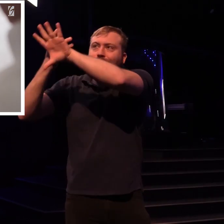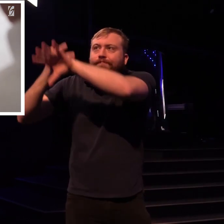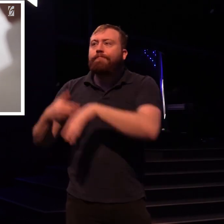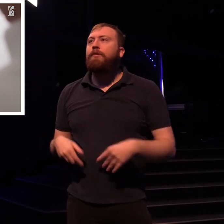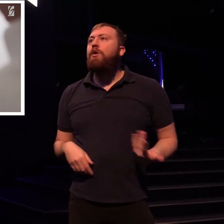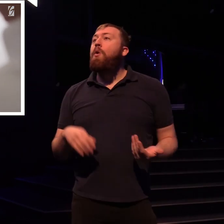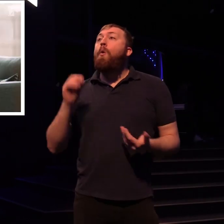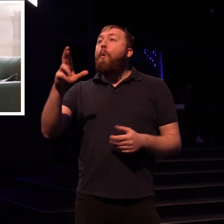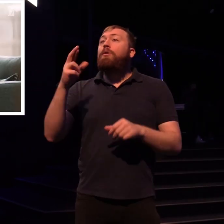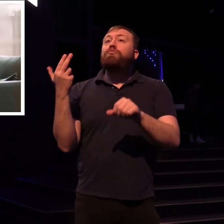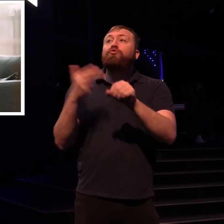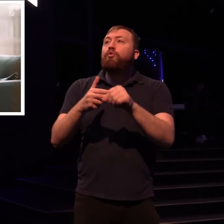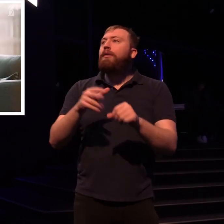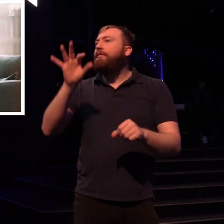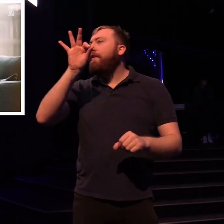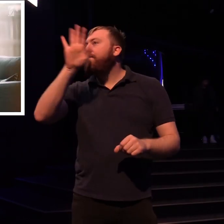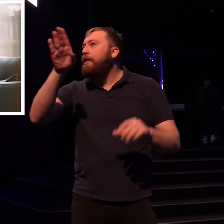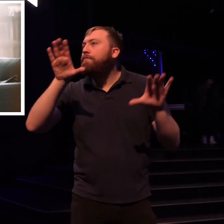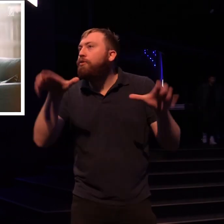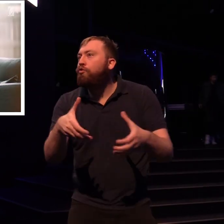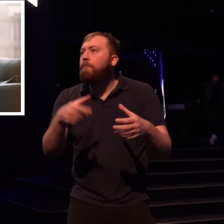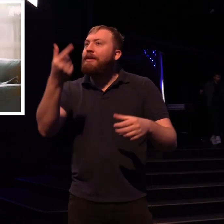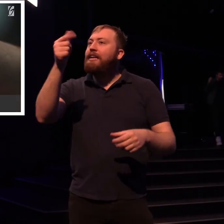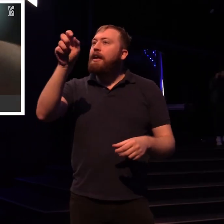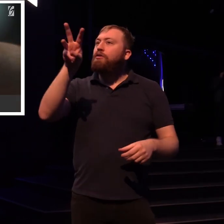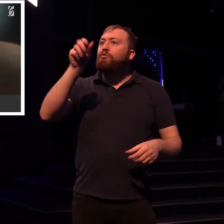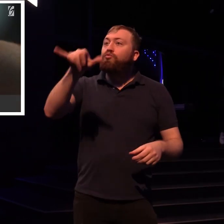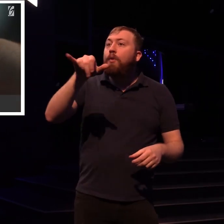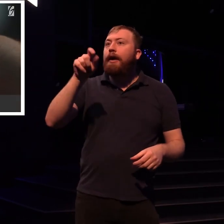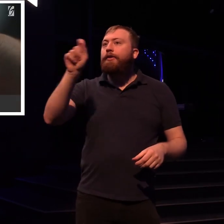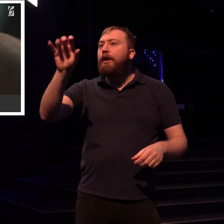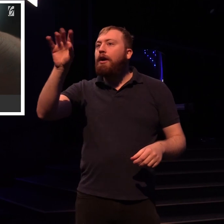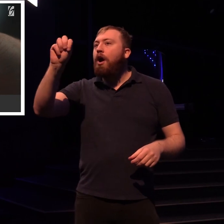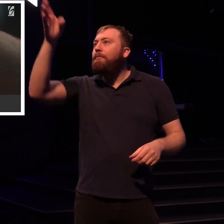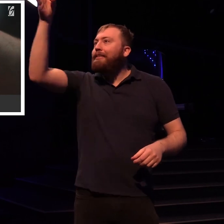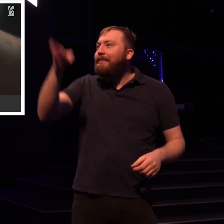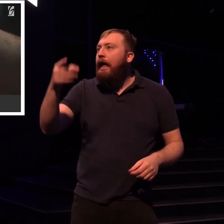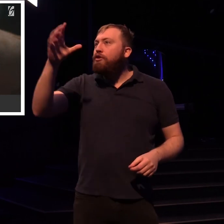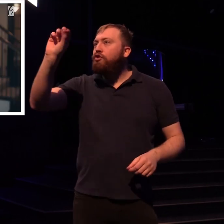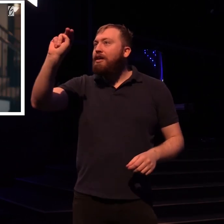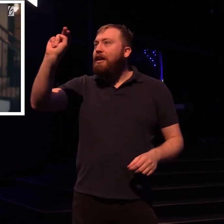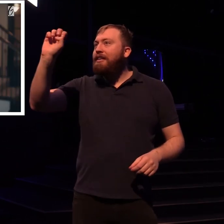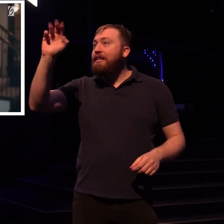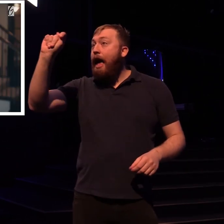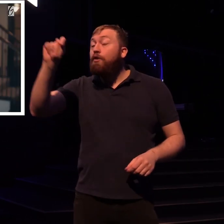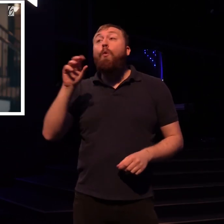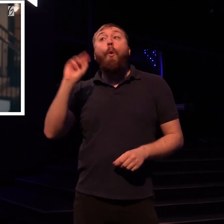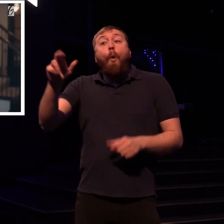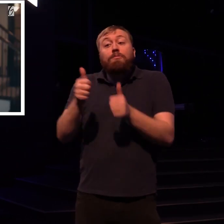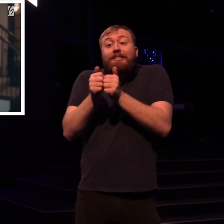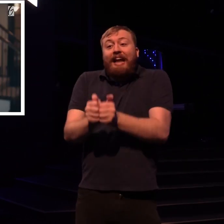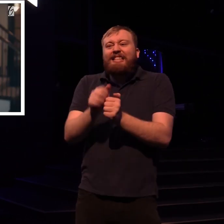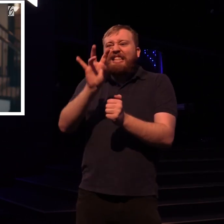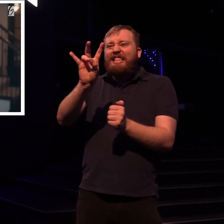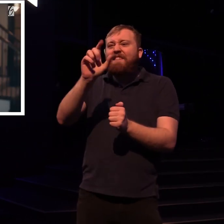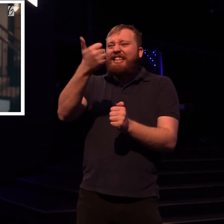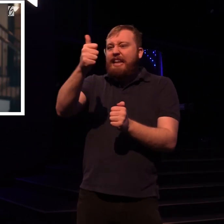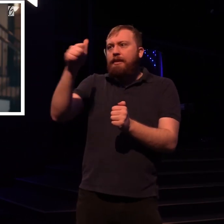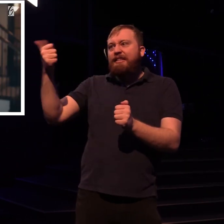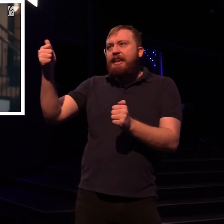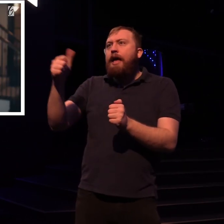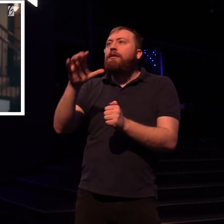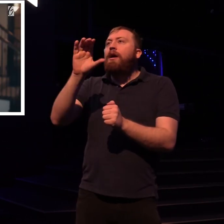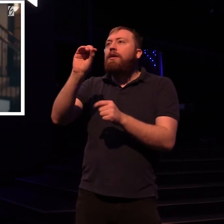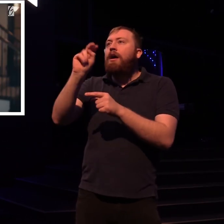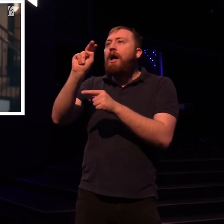campus Facebook group, visit gatewaypeople.com/connect, or text connect to 71010. We're always posting encouraging content, and we